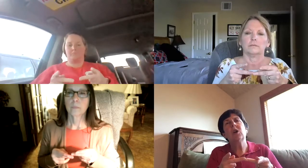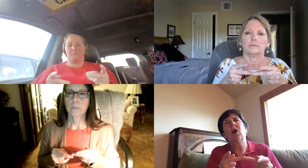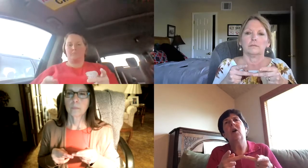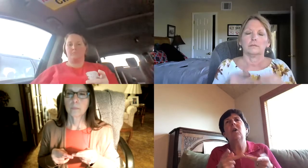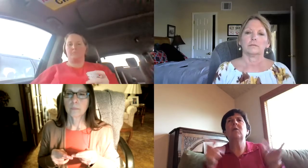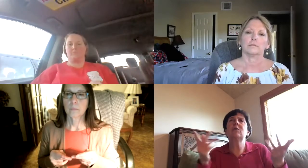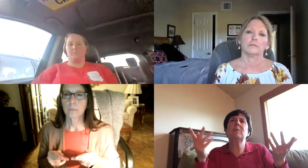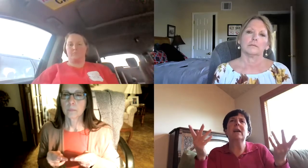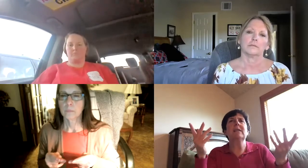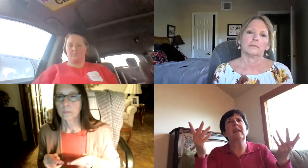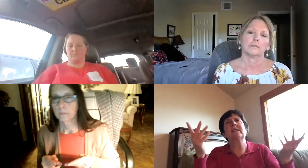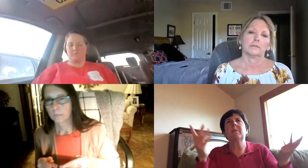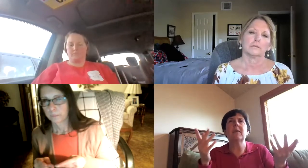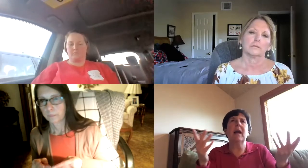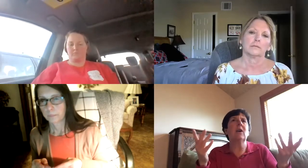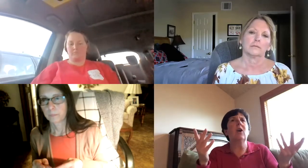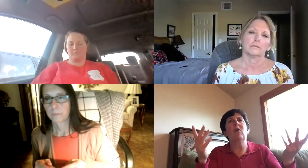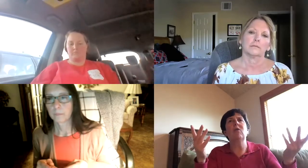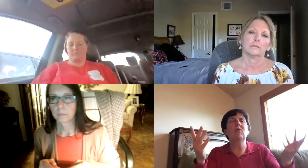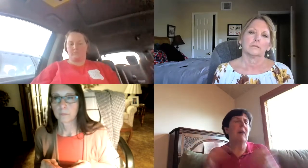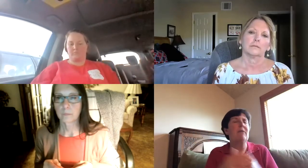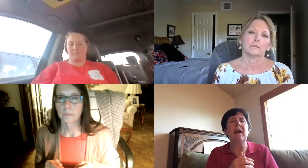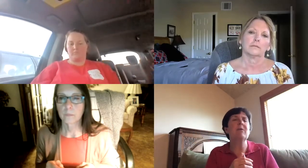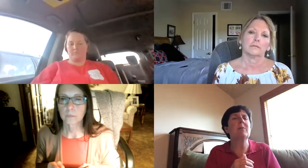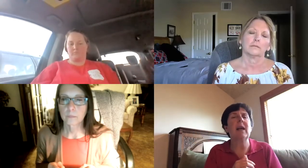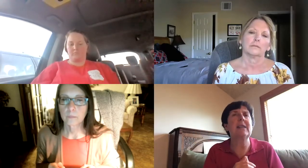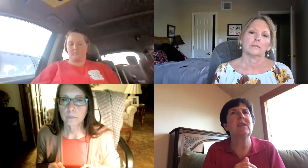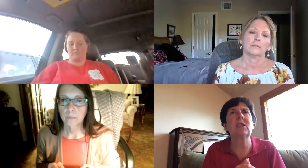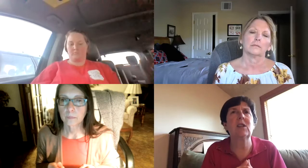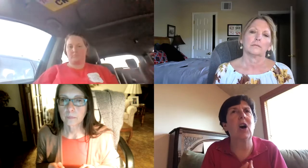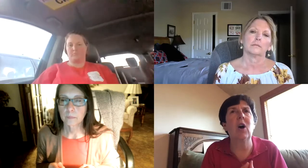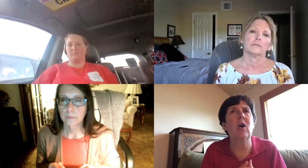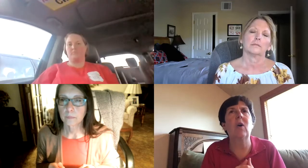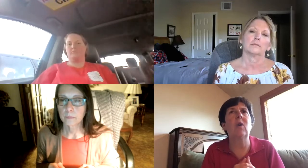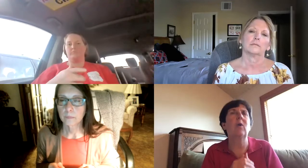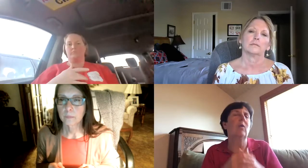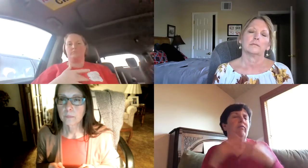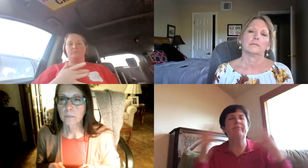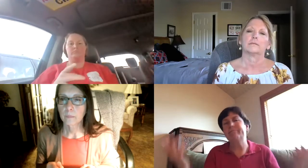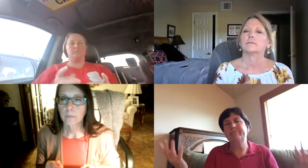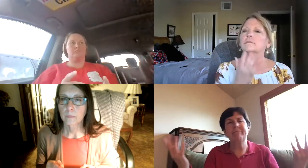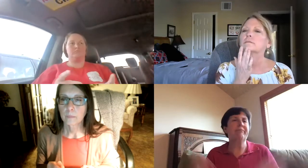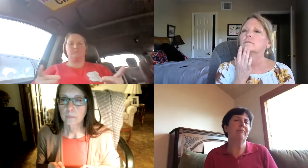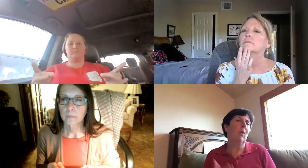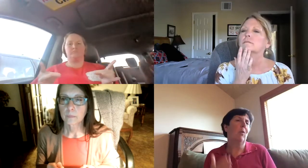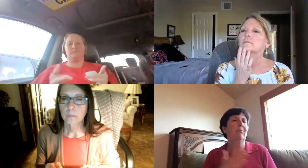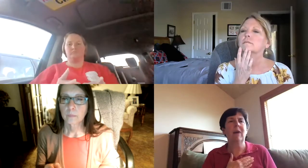Mm-hmm. So you might say something like, oh, my favorite place to go.